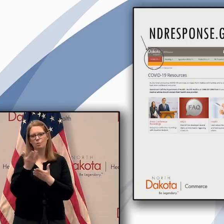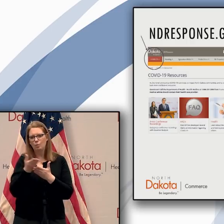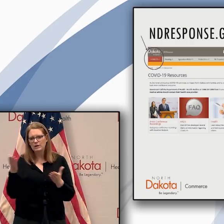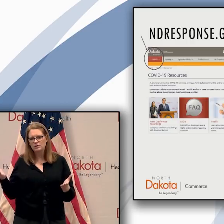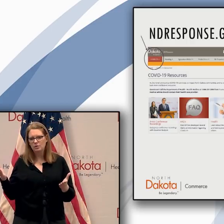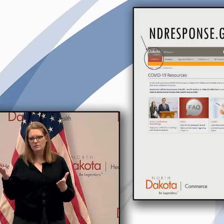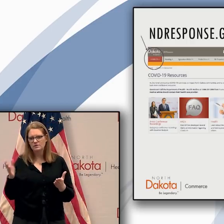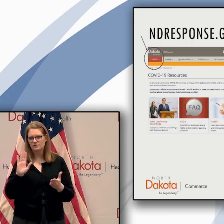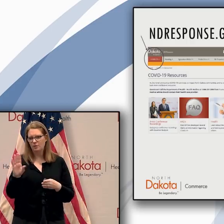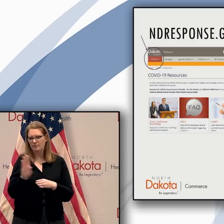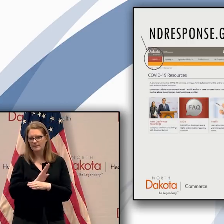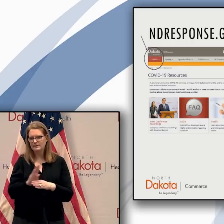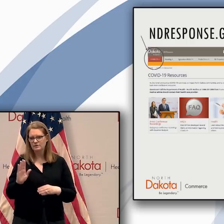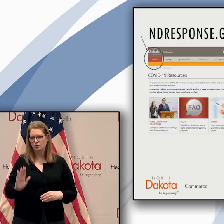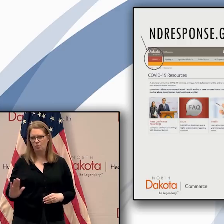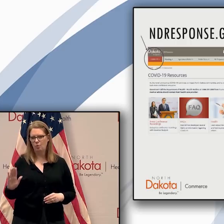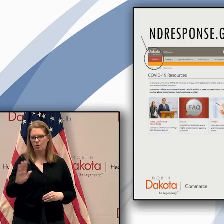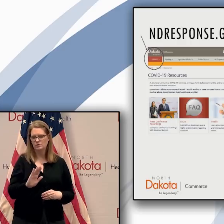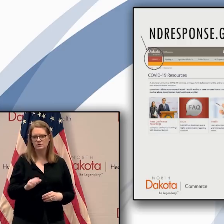business.